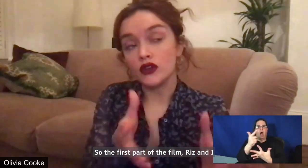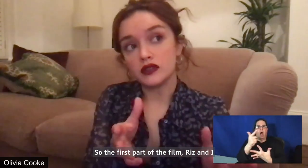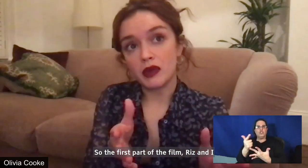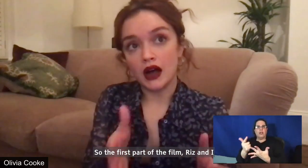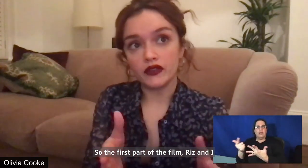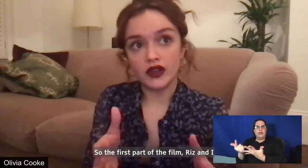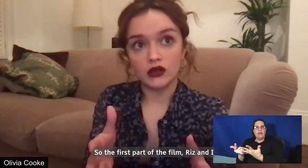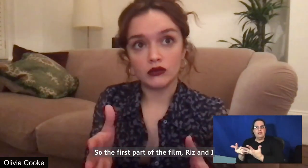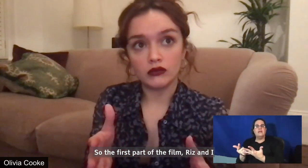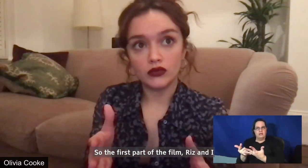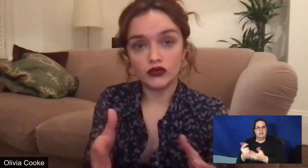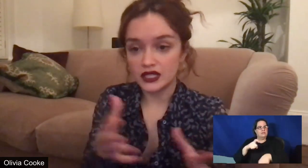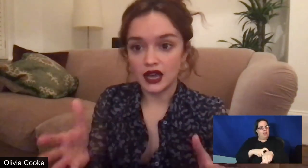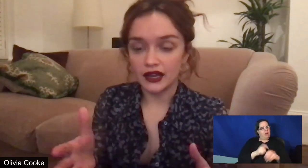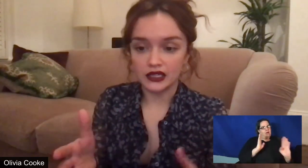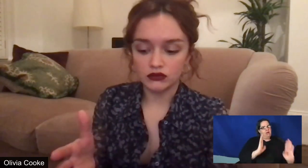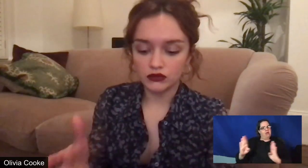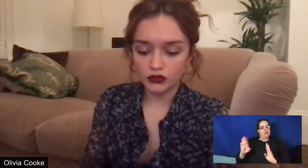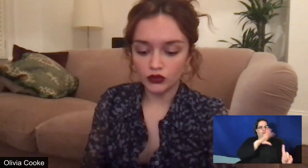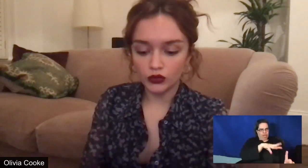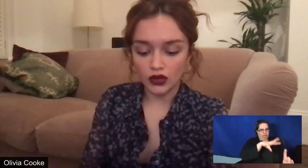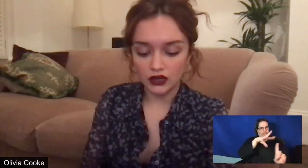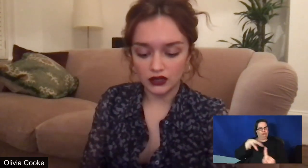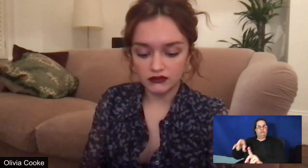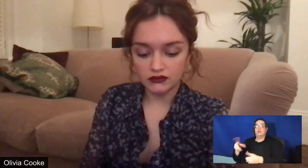the first part of the film, Riz and I